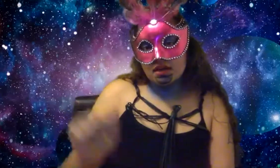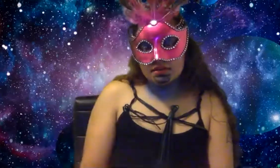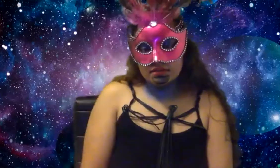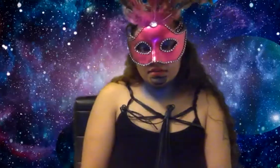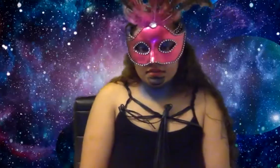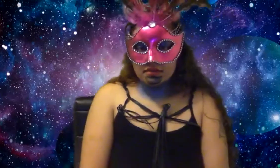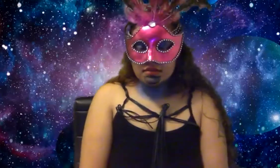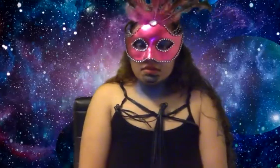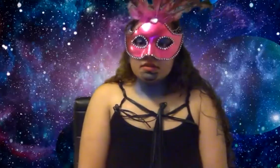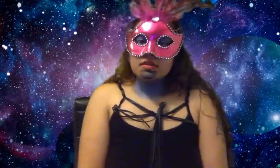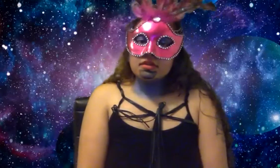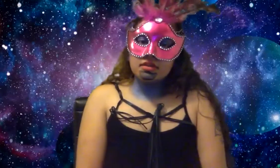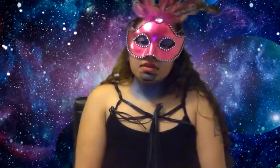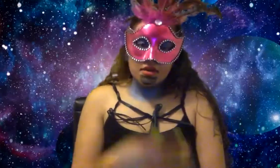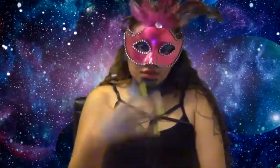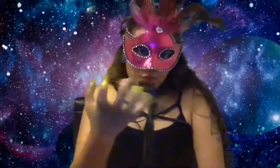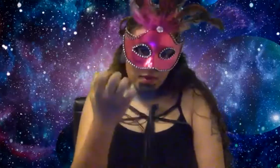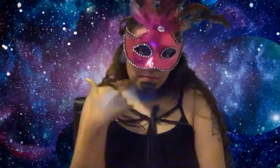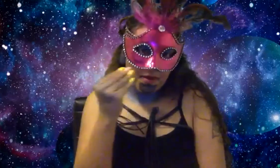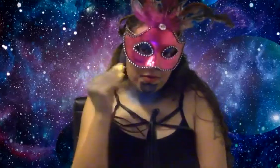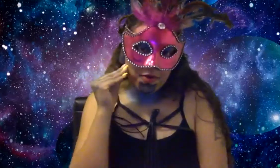I am none other than Princess Reina.